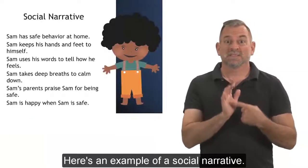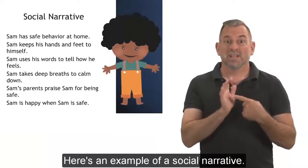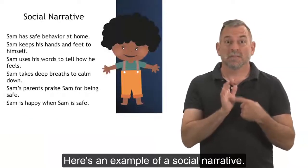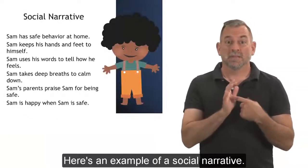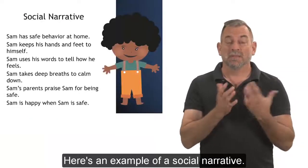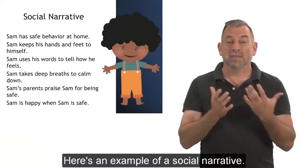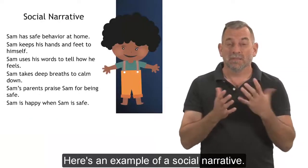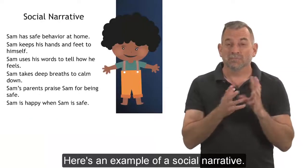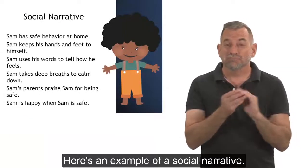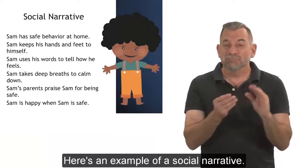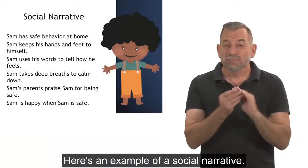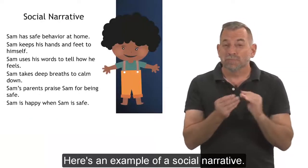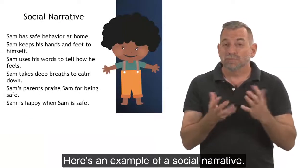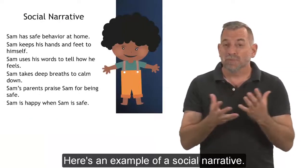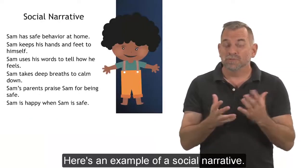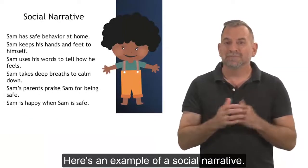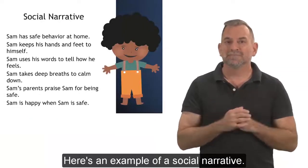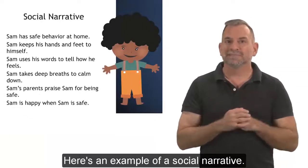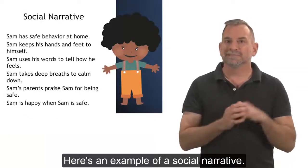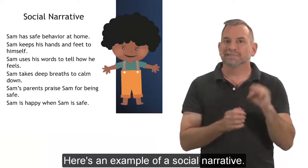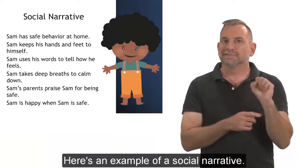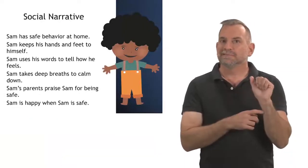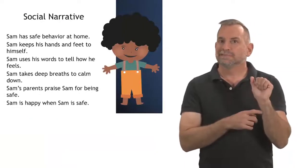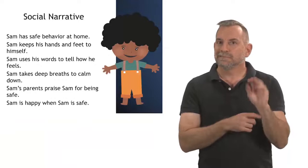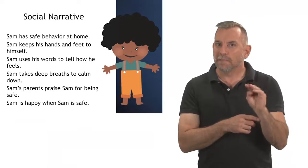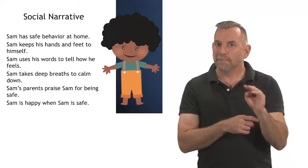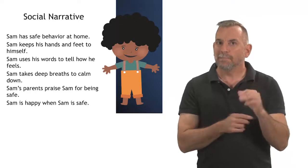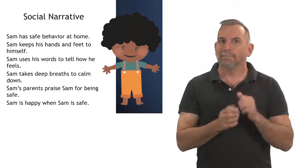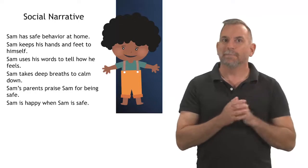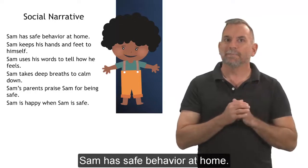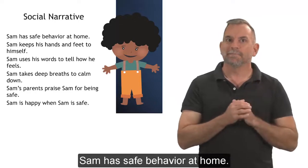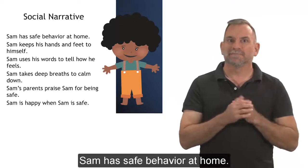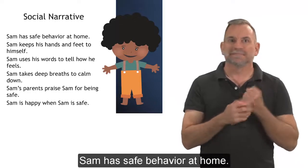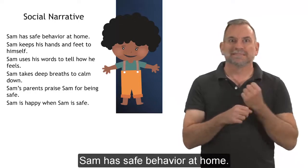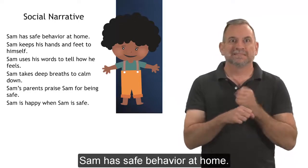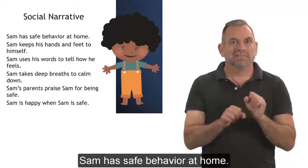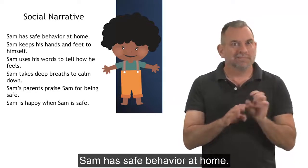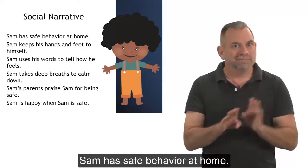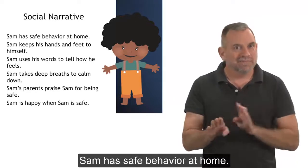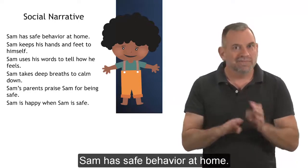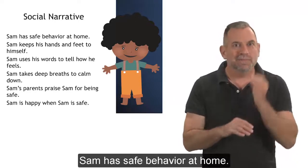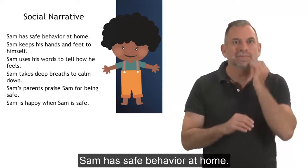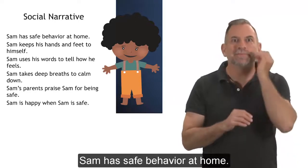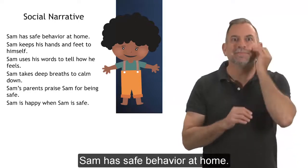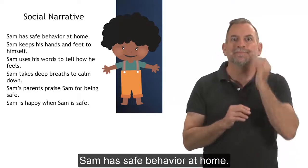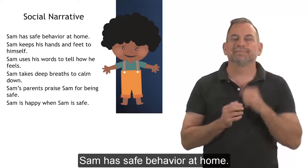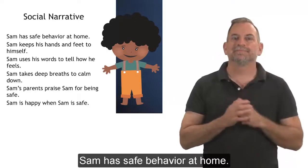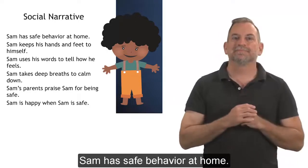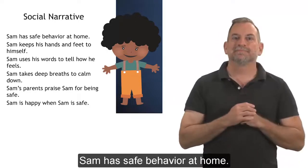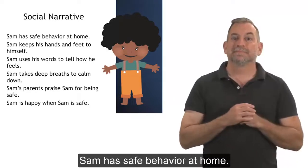Here's an example of a social narrative. Sam has safe behavior at